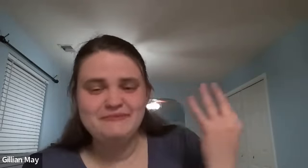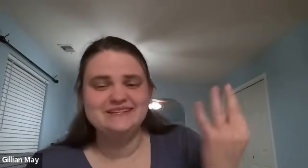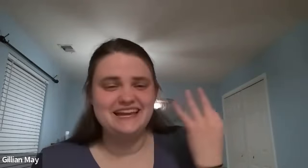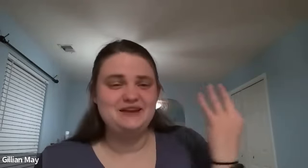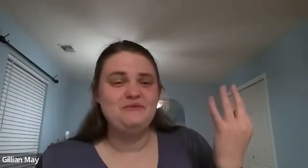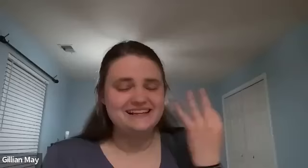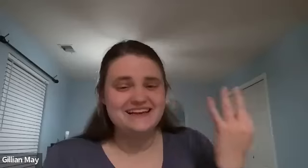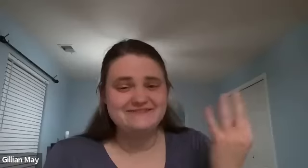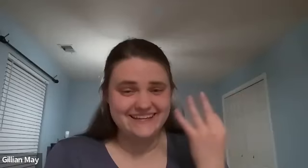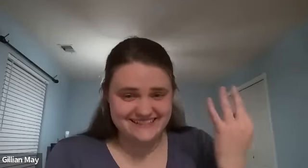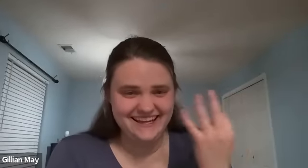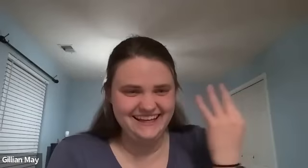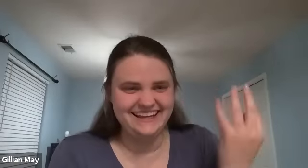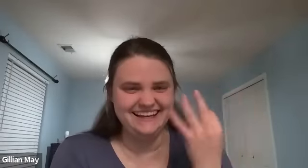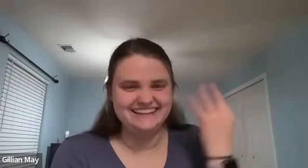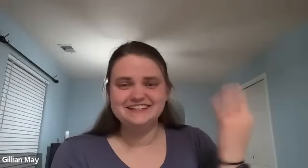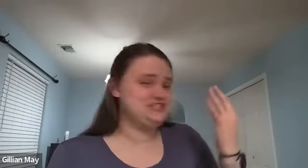Miss Katie, what is that face? She's just